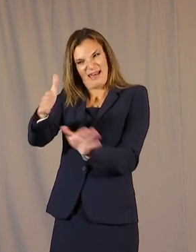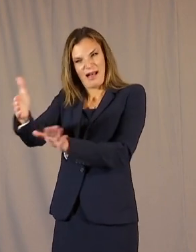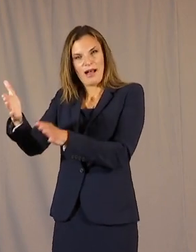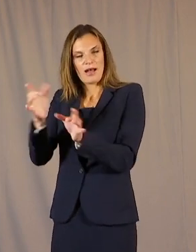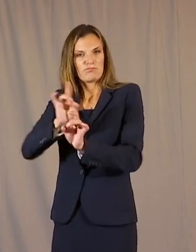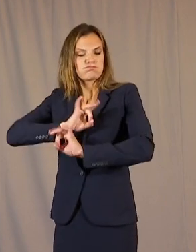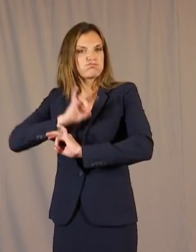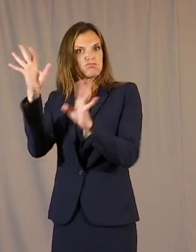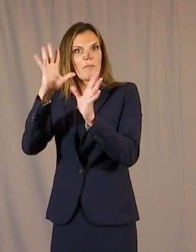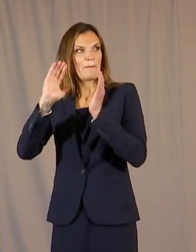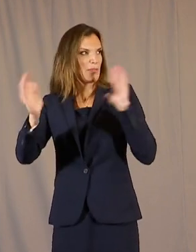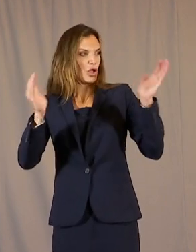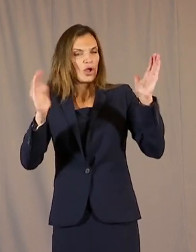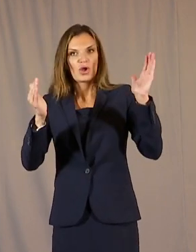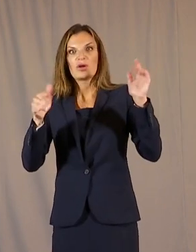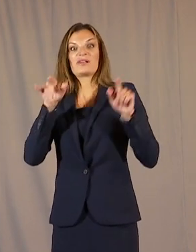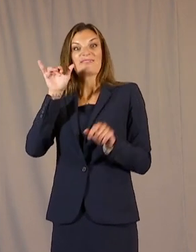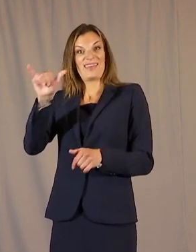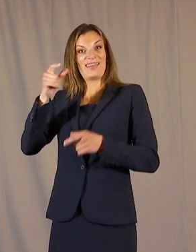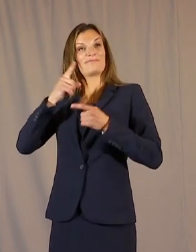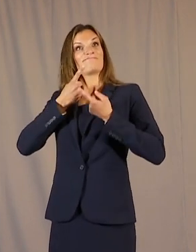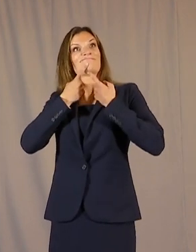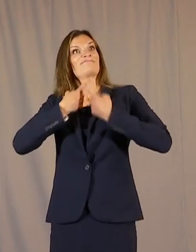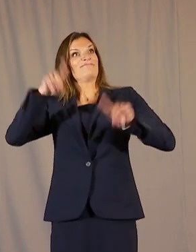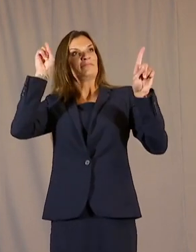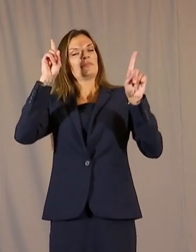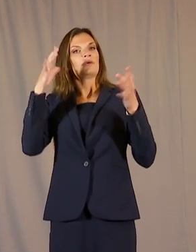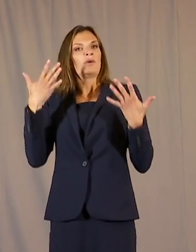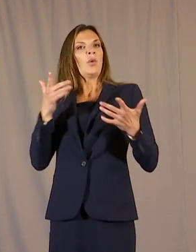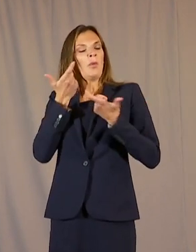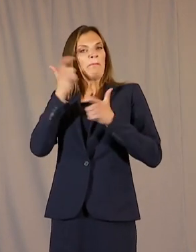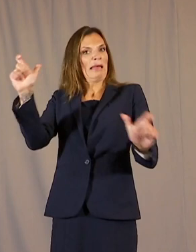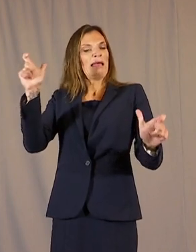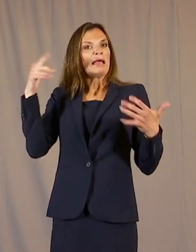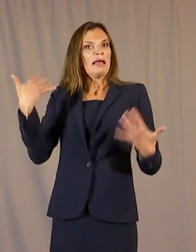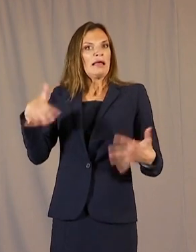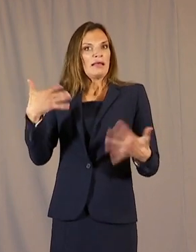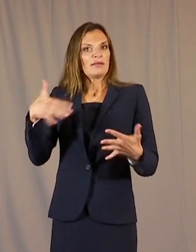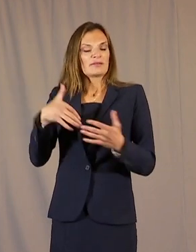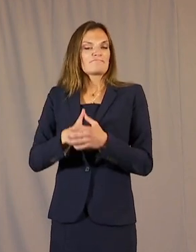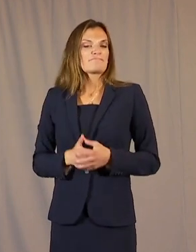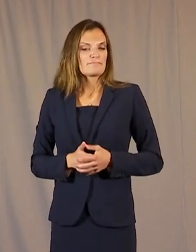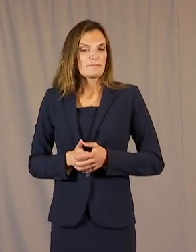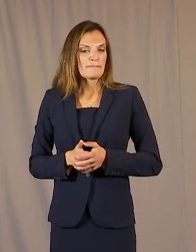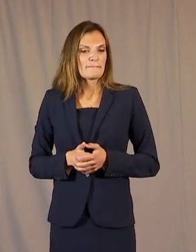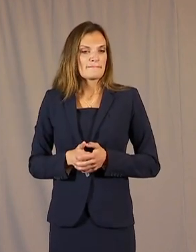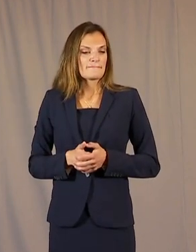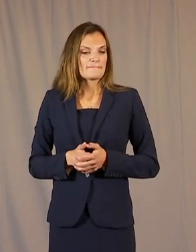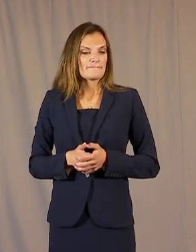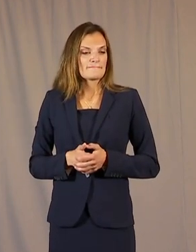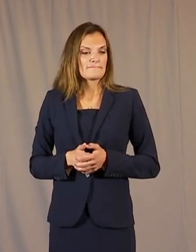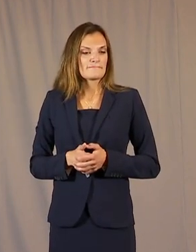major, major step. Secondly, and we've got Dr. Orellana